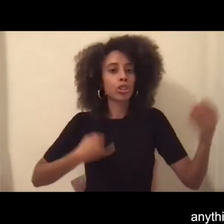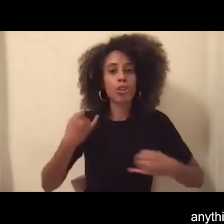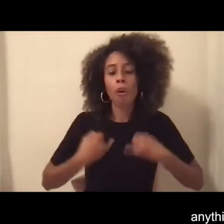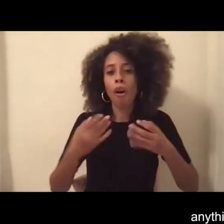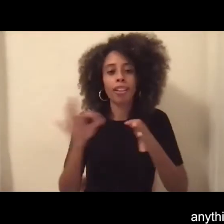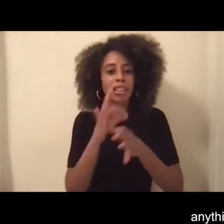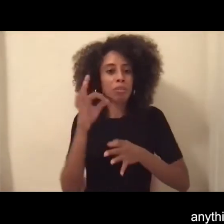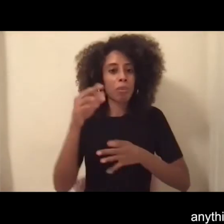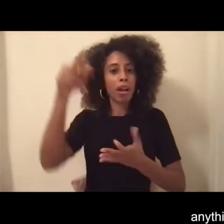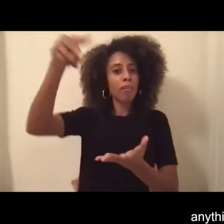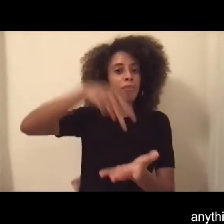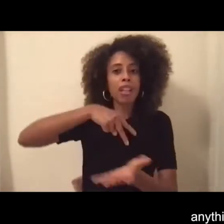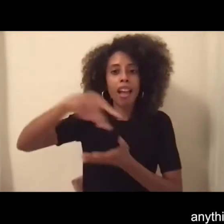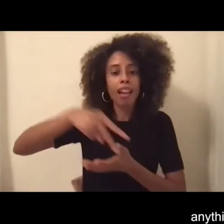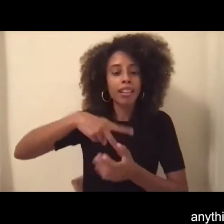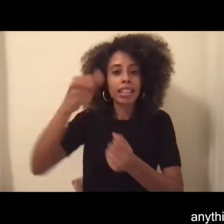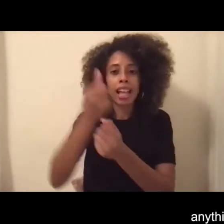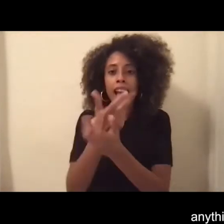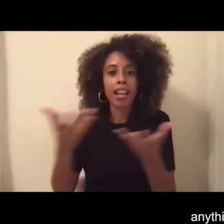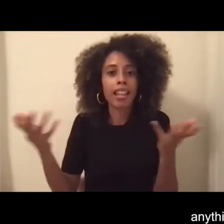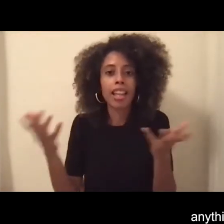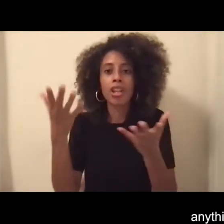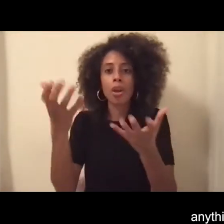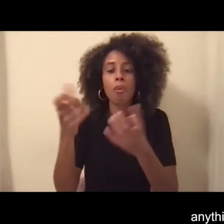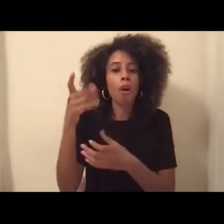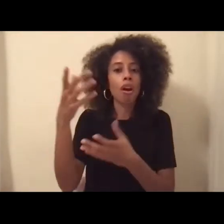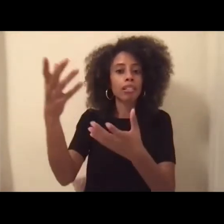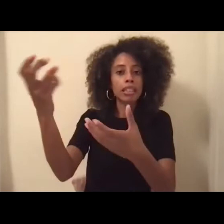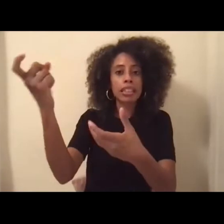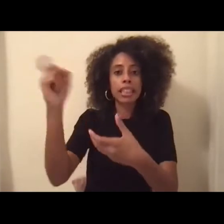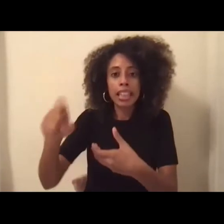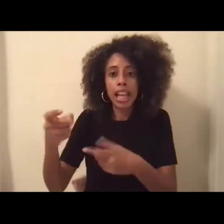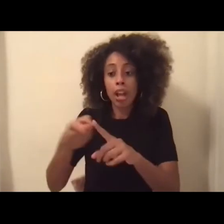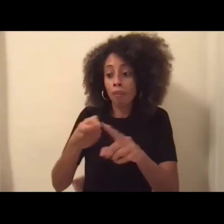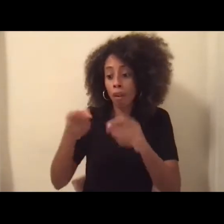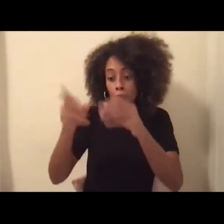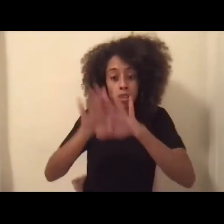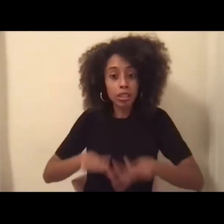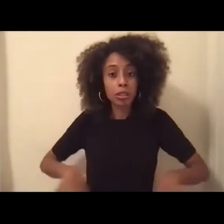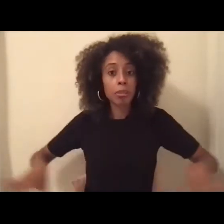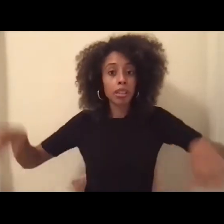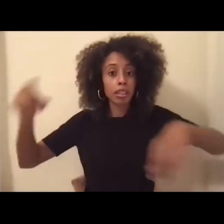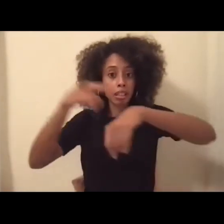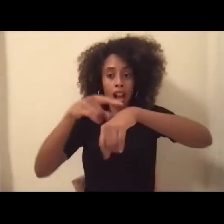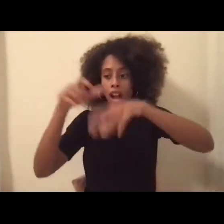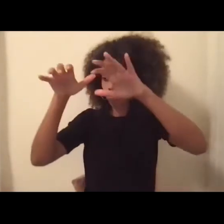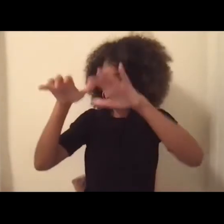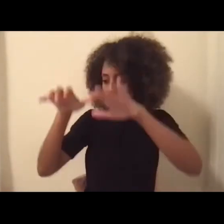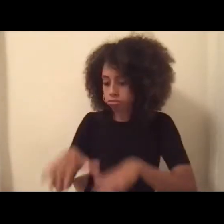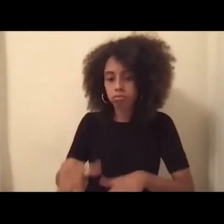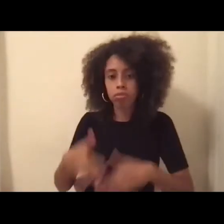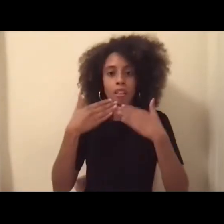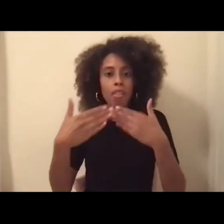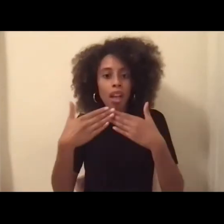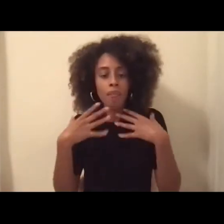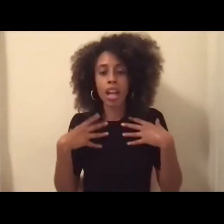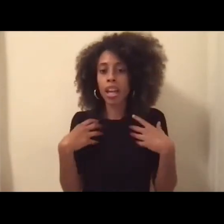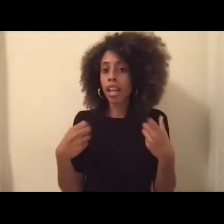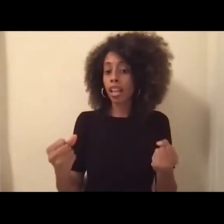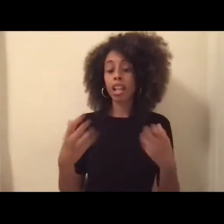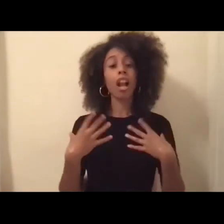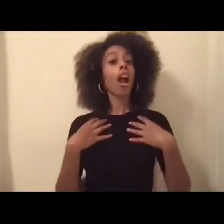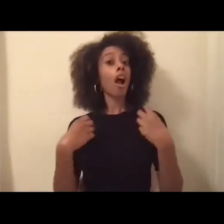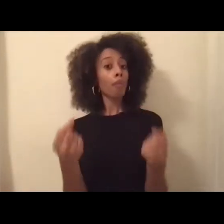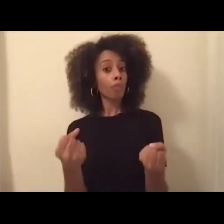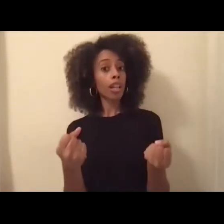dance, anything that you want and need from this time and space. You can put in there gratitude, healing, confidence,